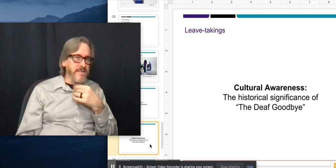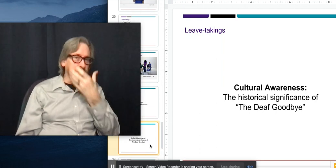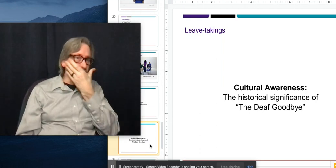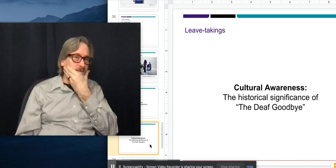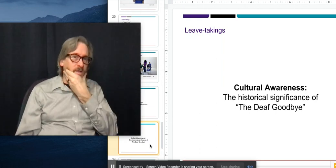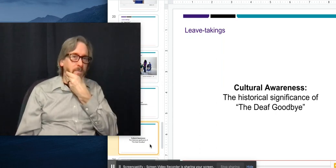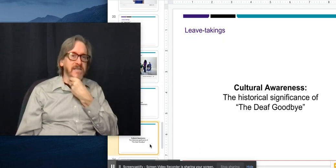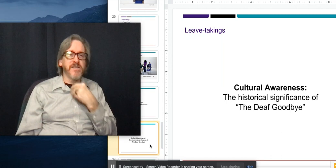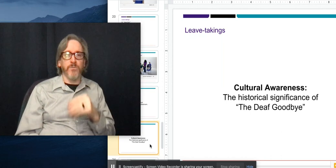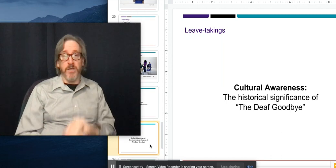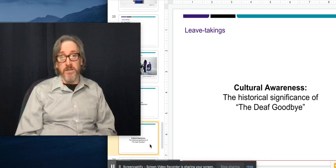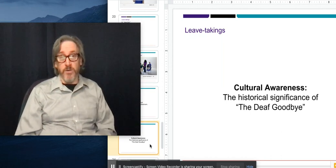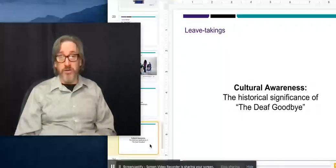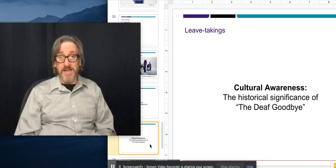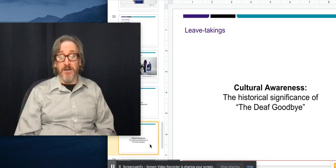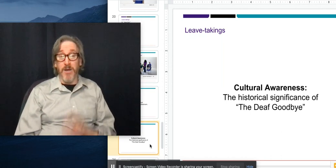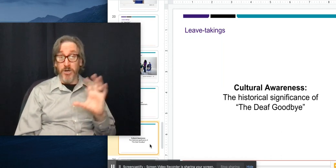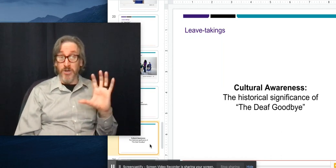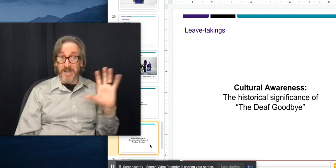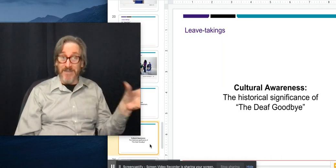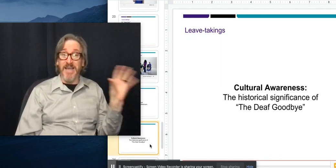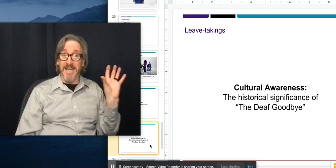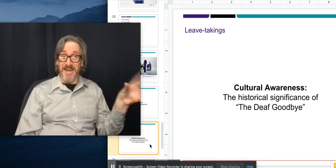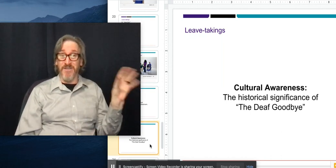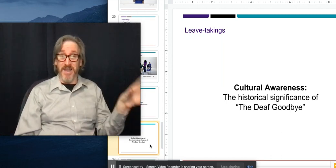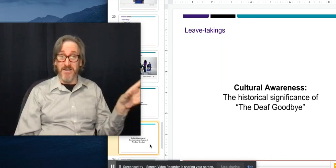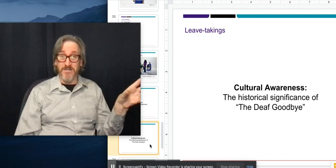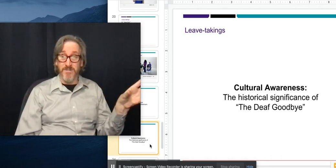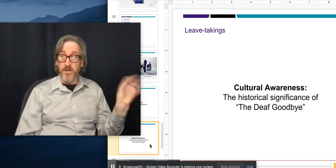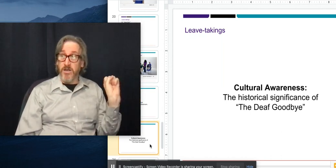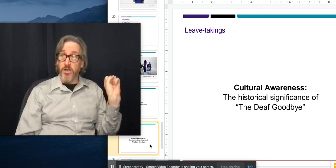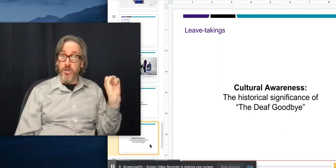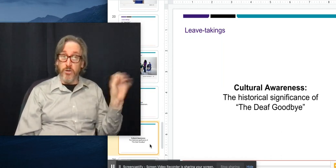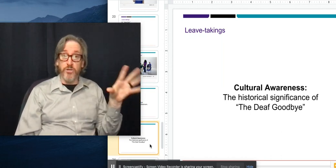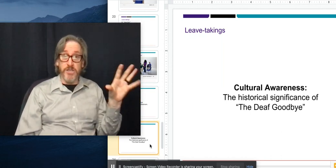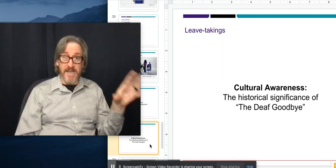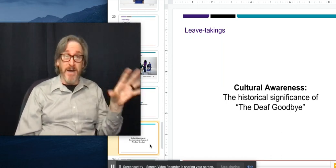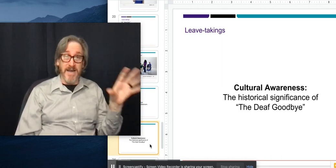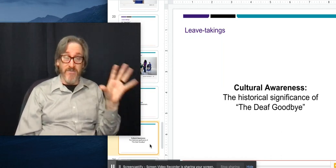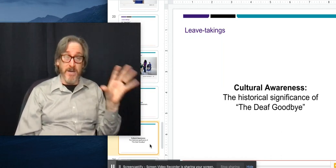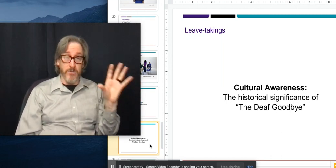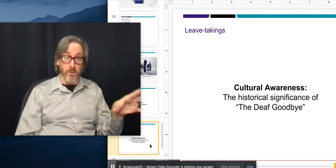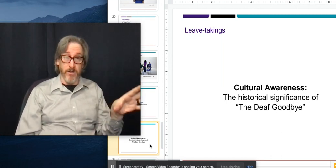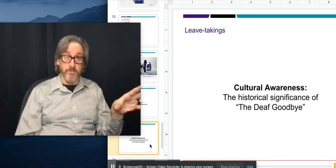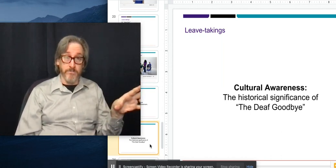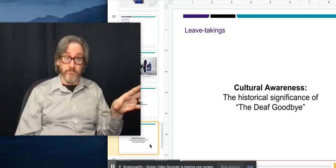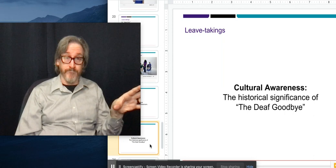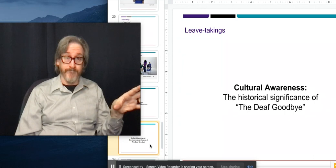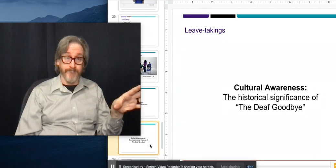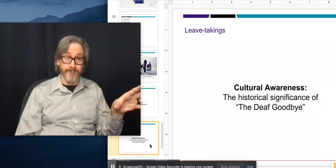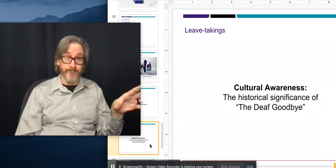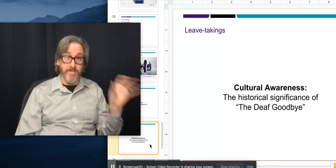The basic rule of thumb is when you're saying goodbye, when you're leaving a deaf event, you should say goodbye to everybody you know there.